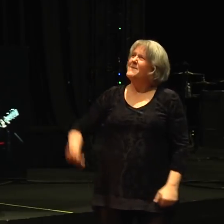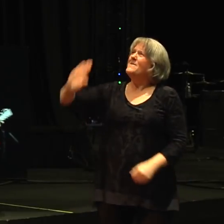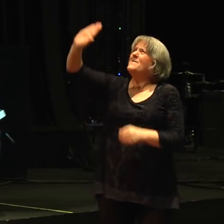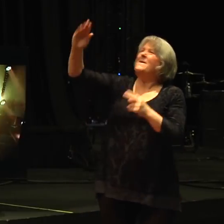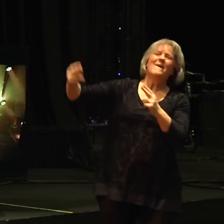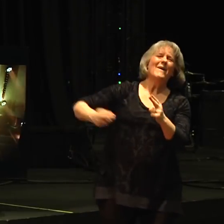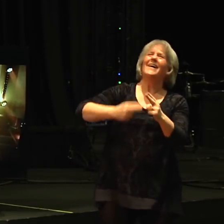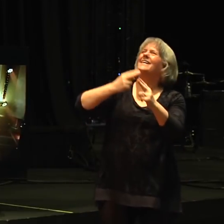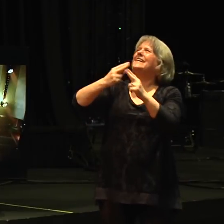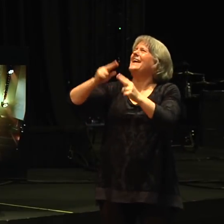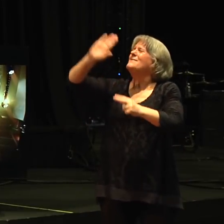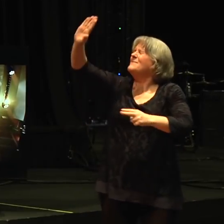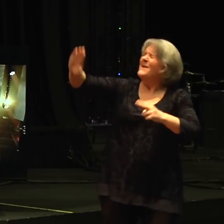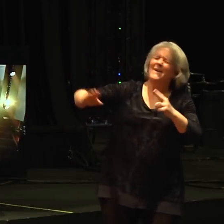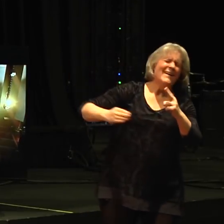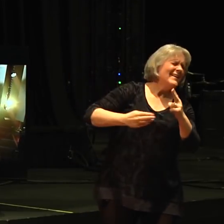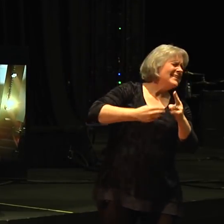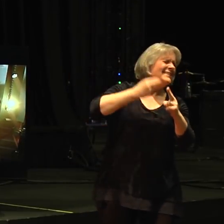Your